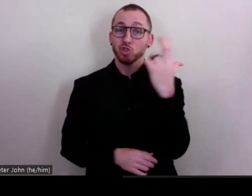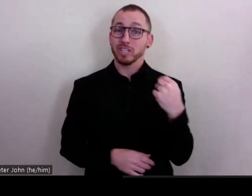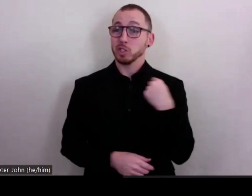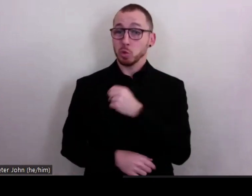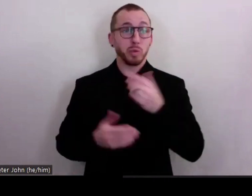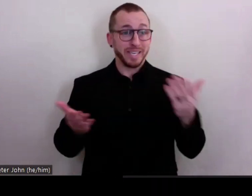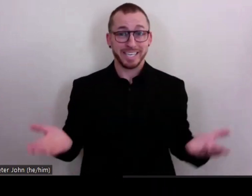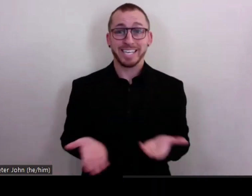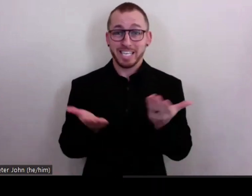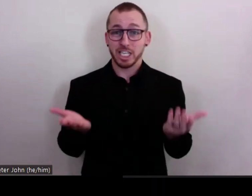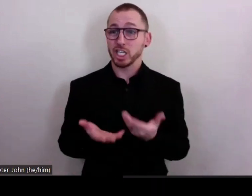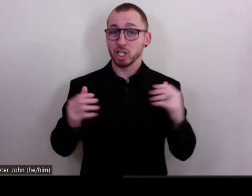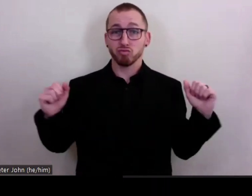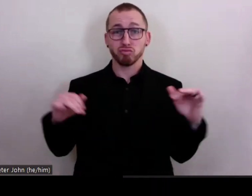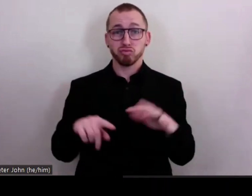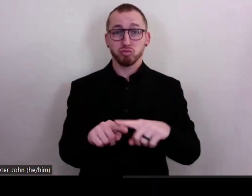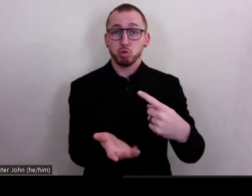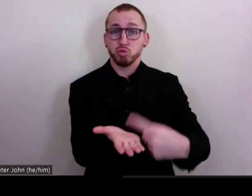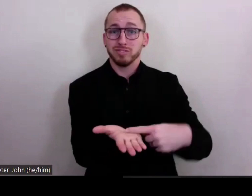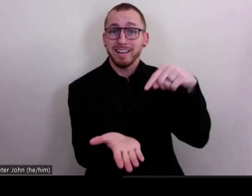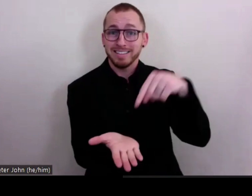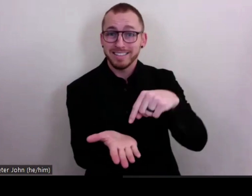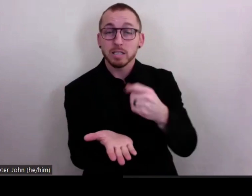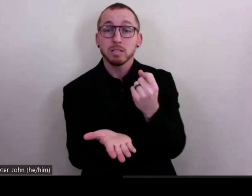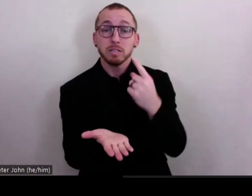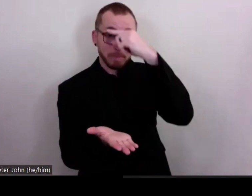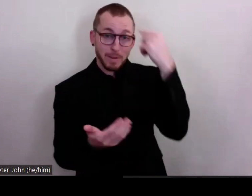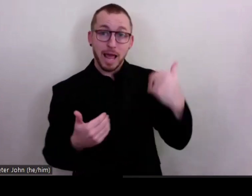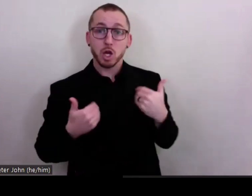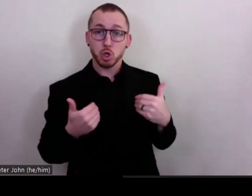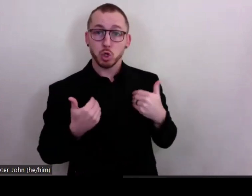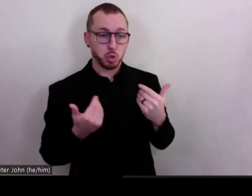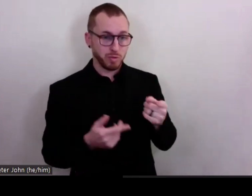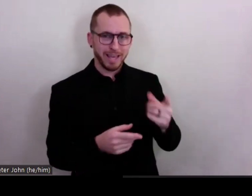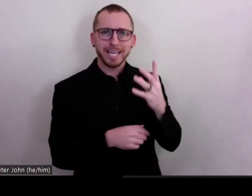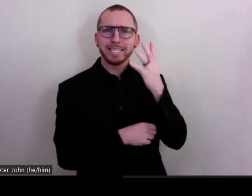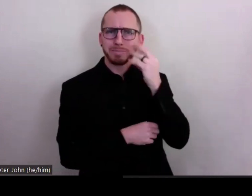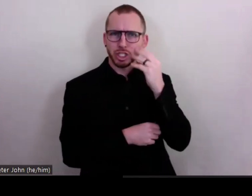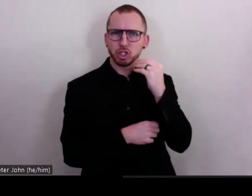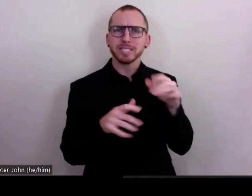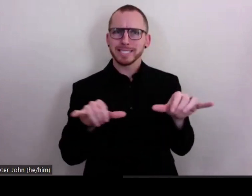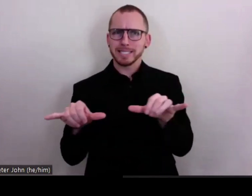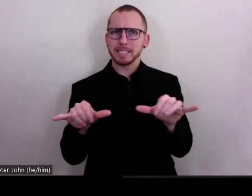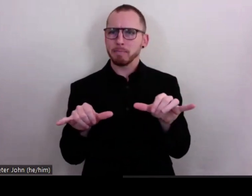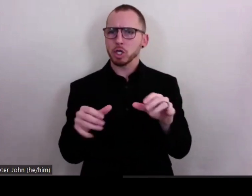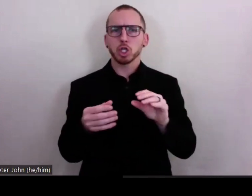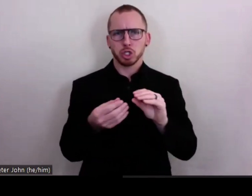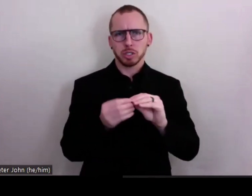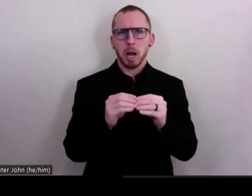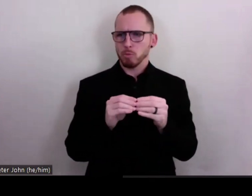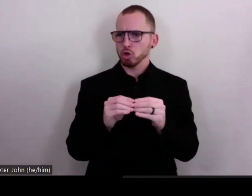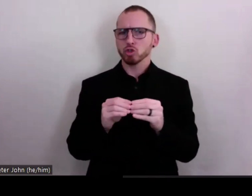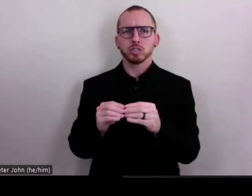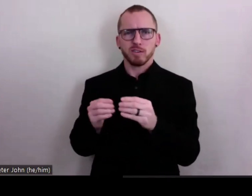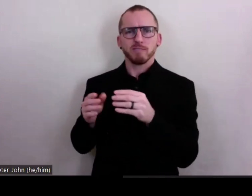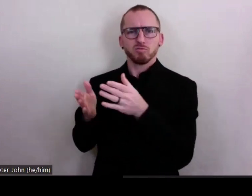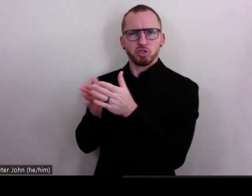because although Black youth experience the same rate of depression, of suicidality,